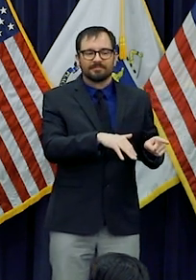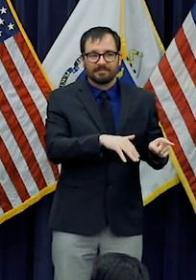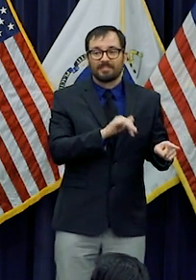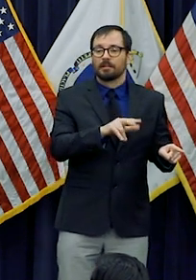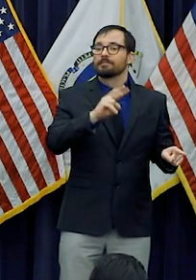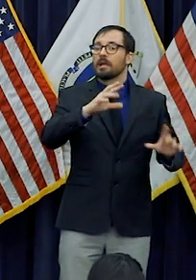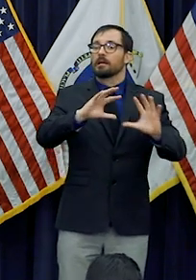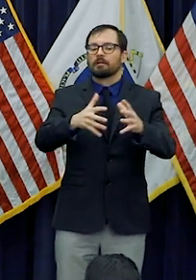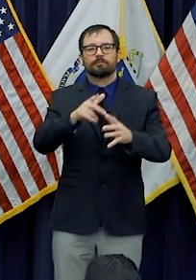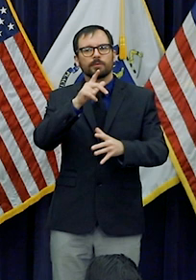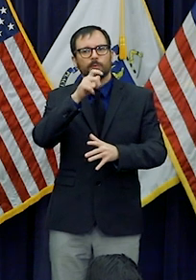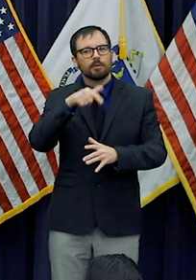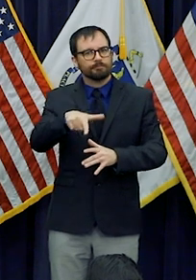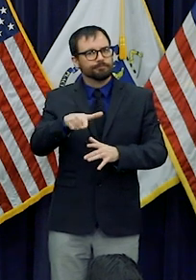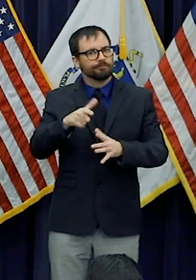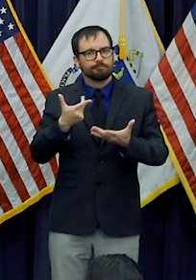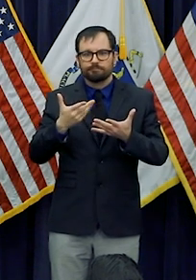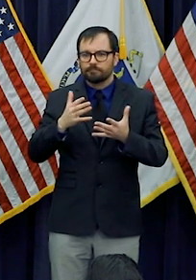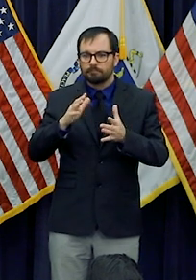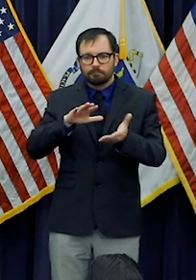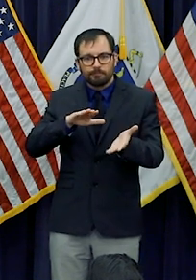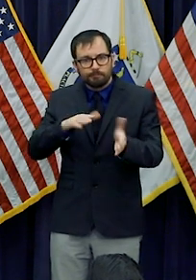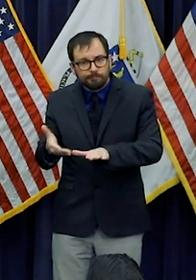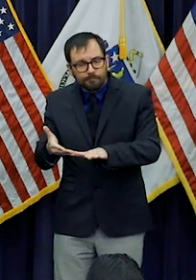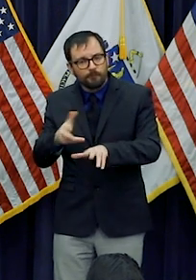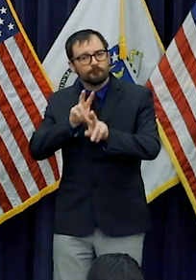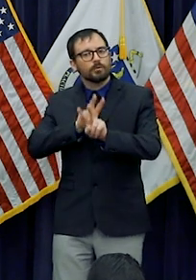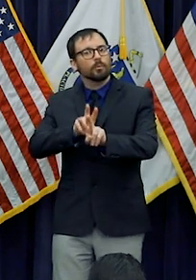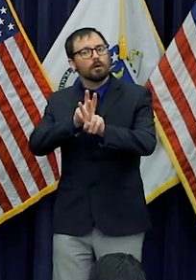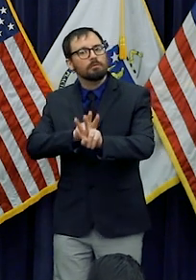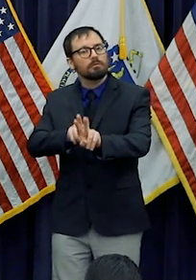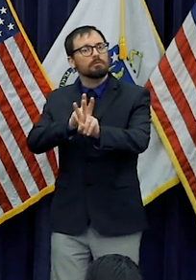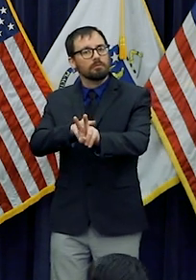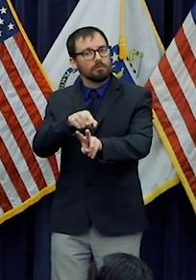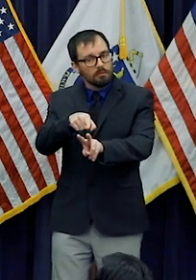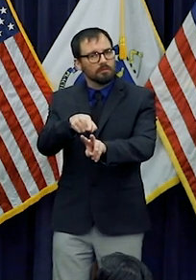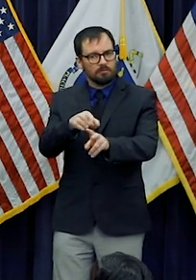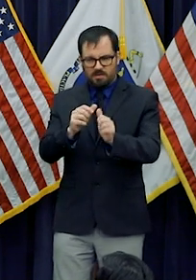I can't think of two times in someone's life